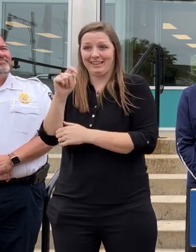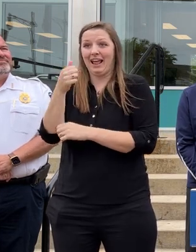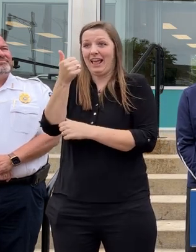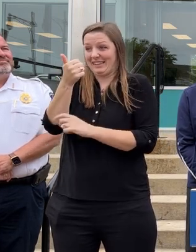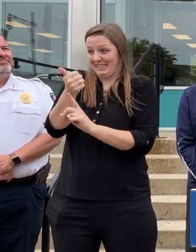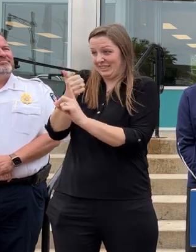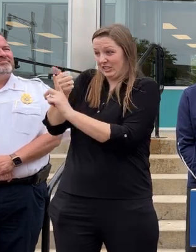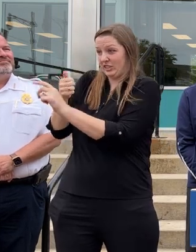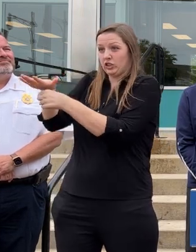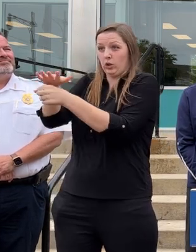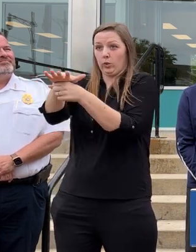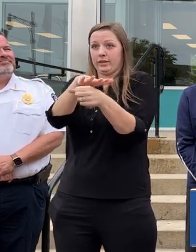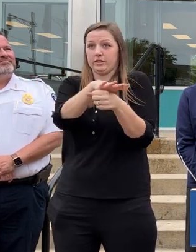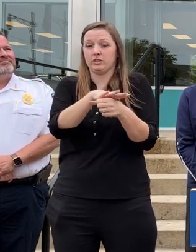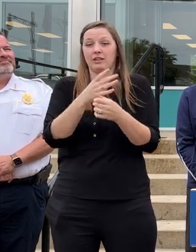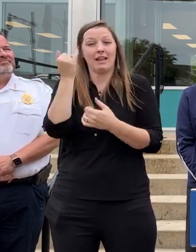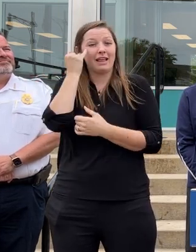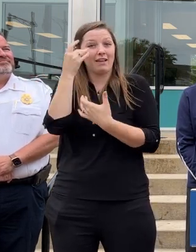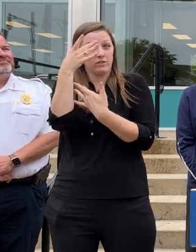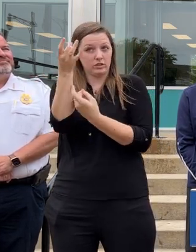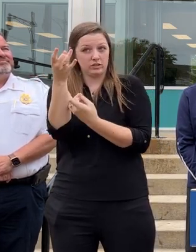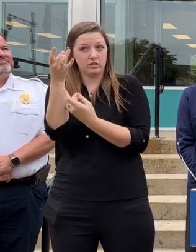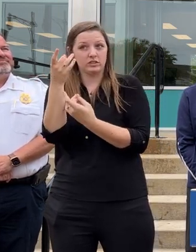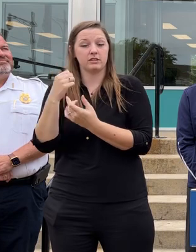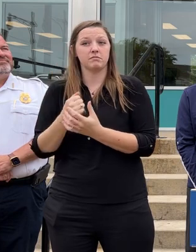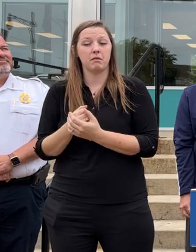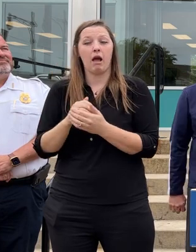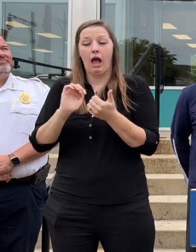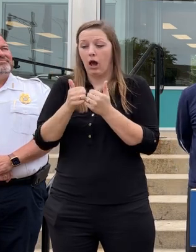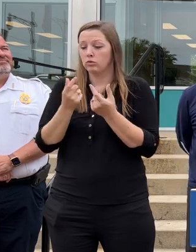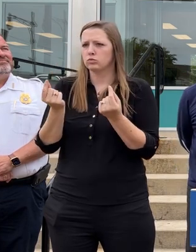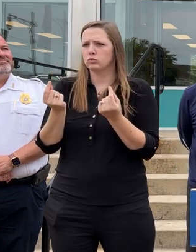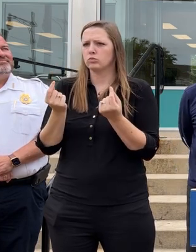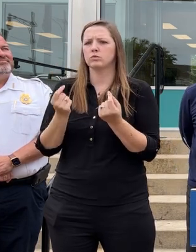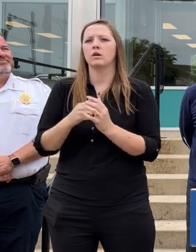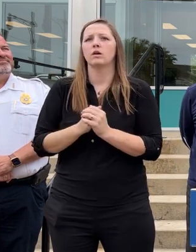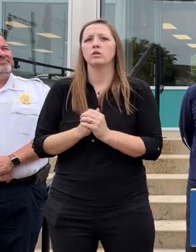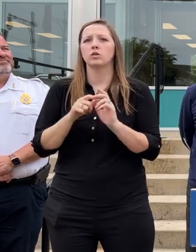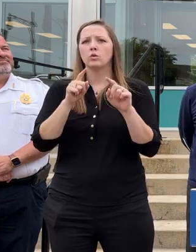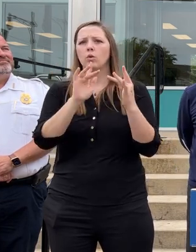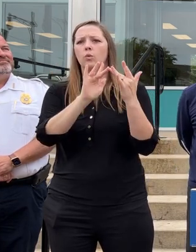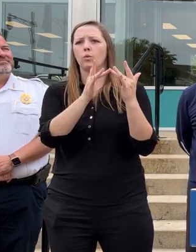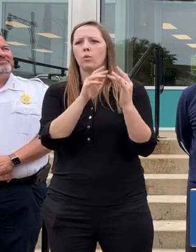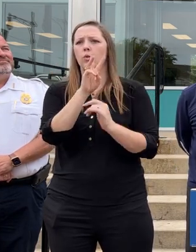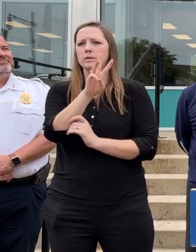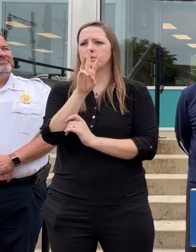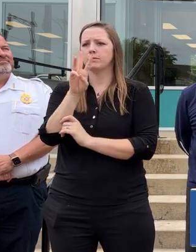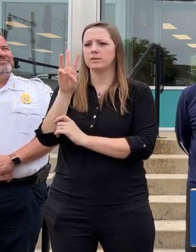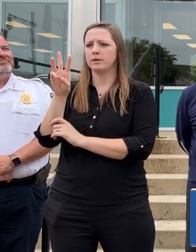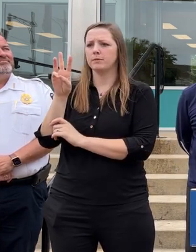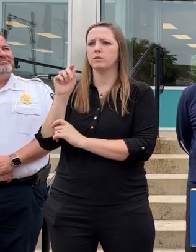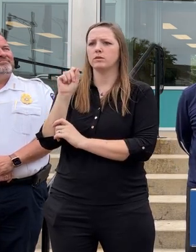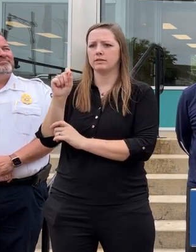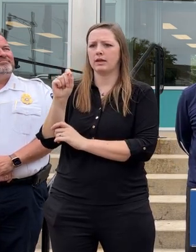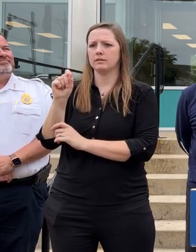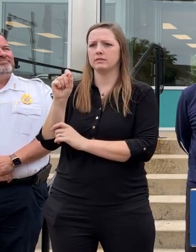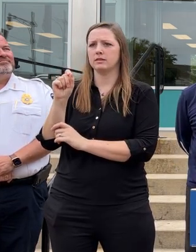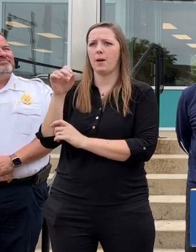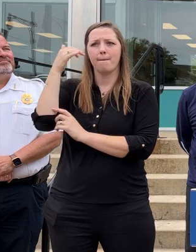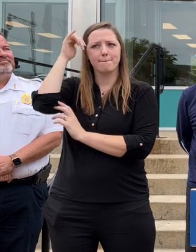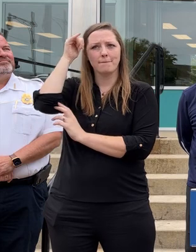locations. And if you're interested in getting one, here's what you do. If you go to our website at